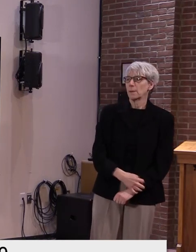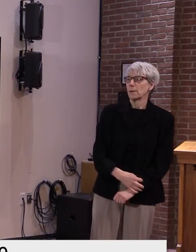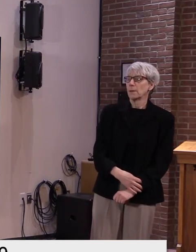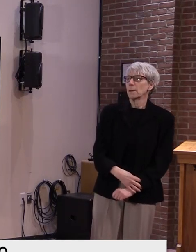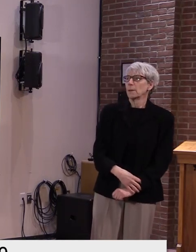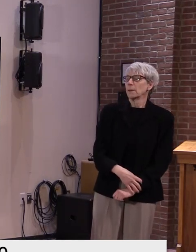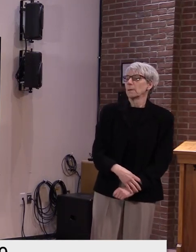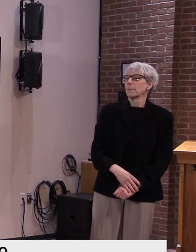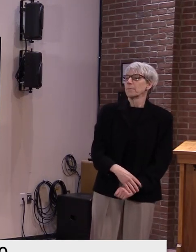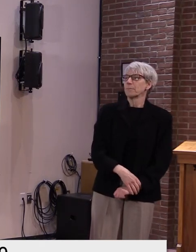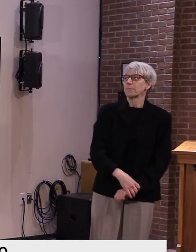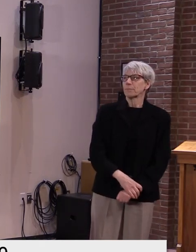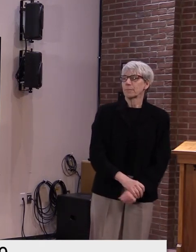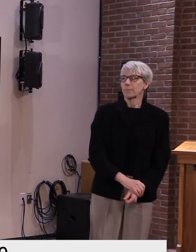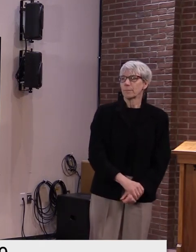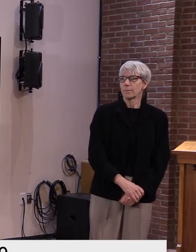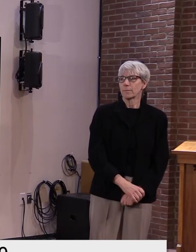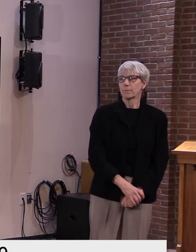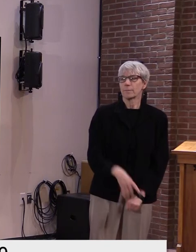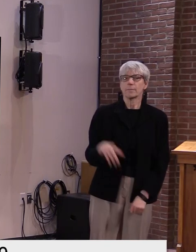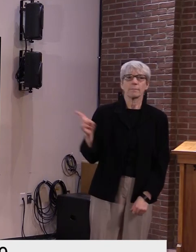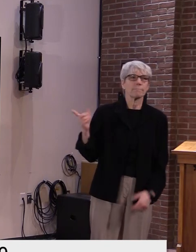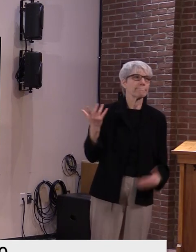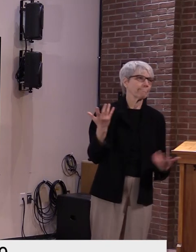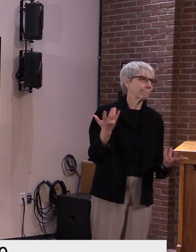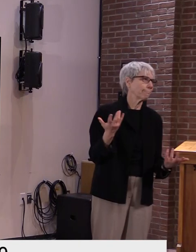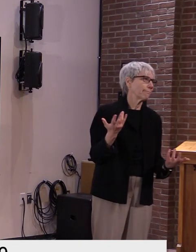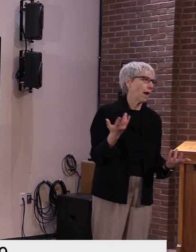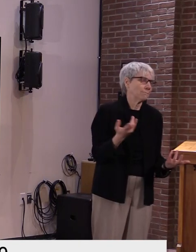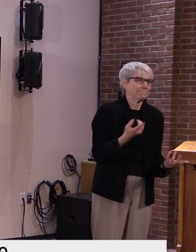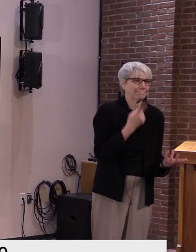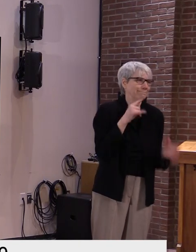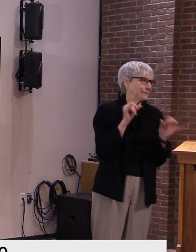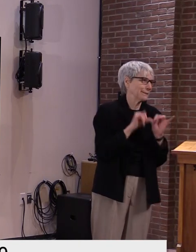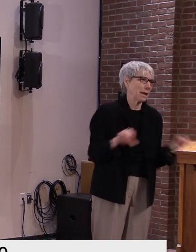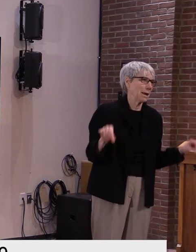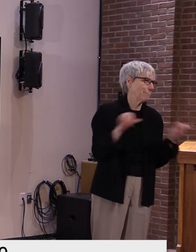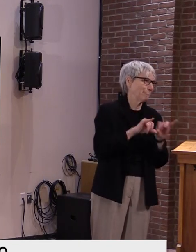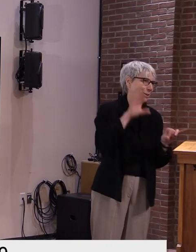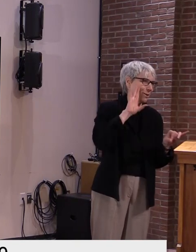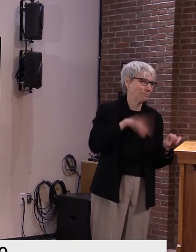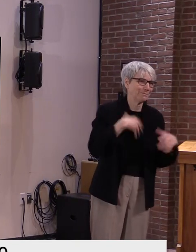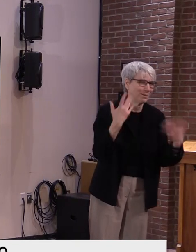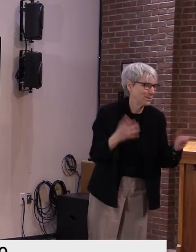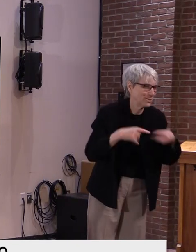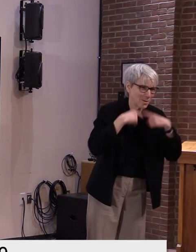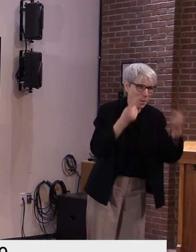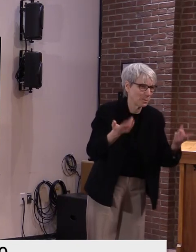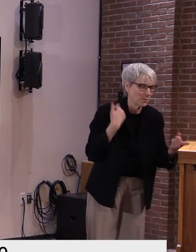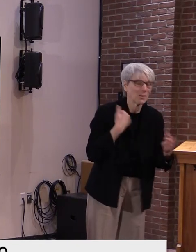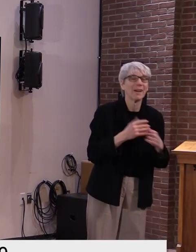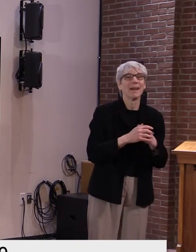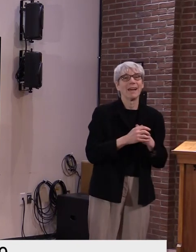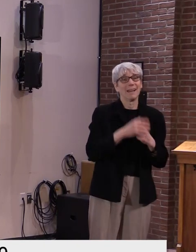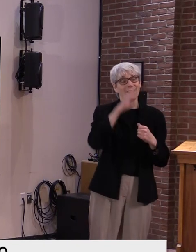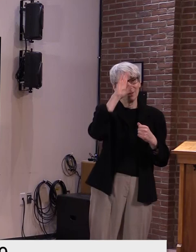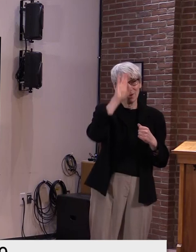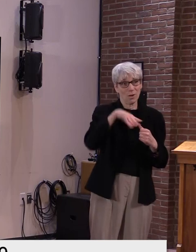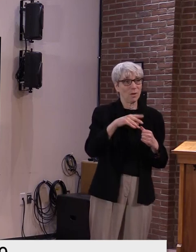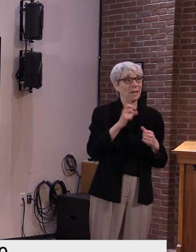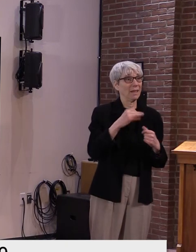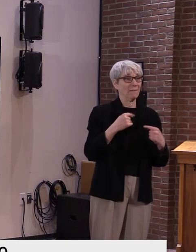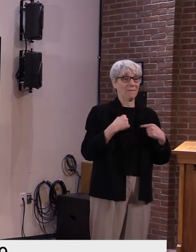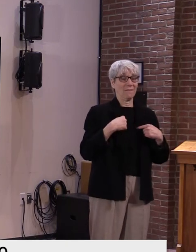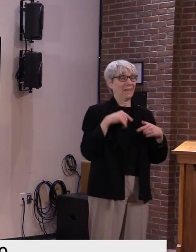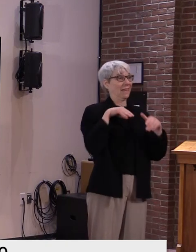know, I don't want to sound like a broken record, but every place in society that we go as